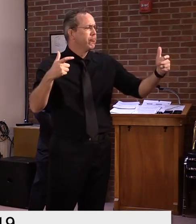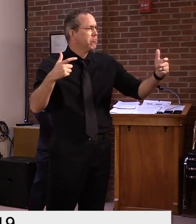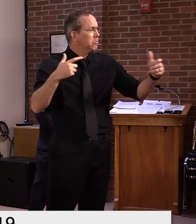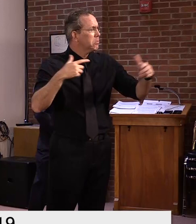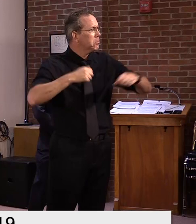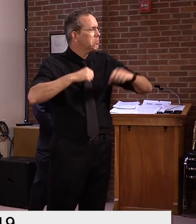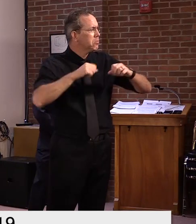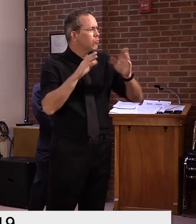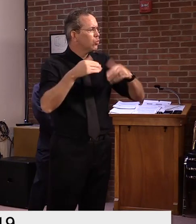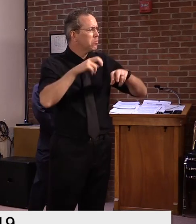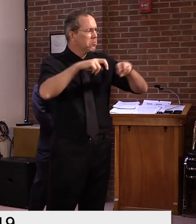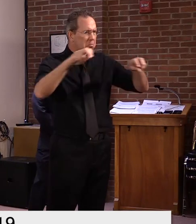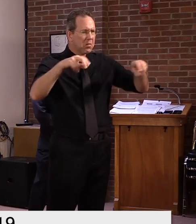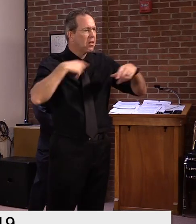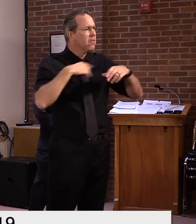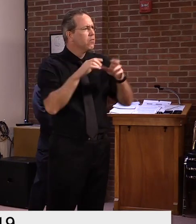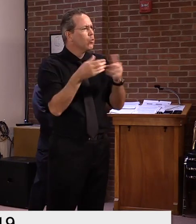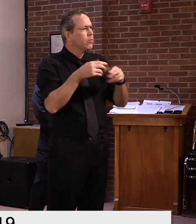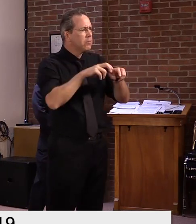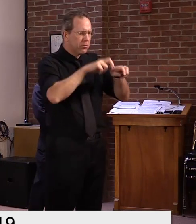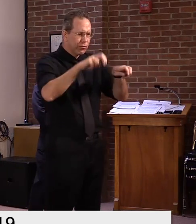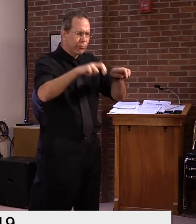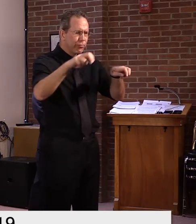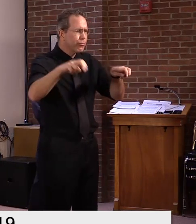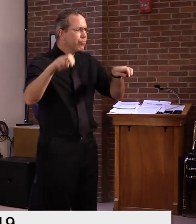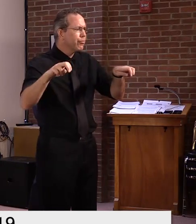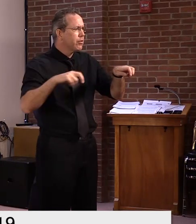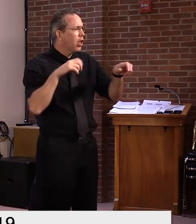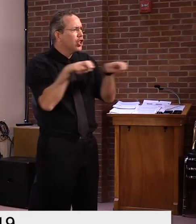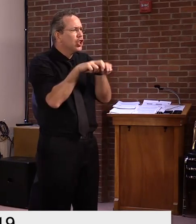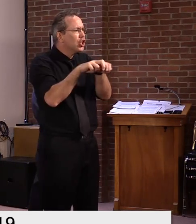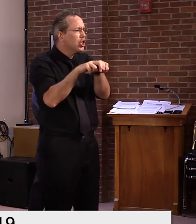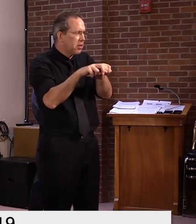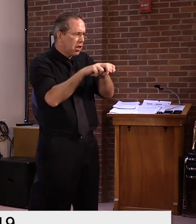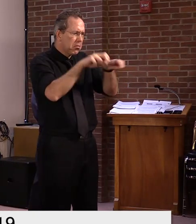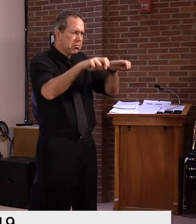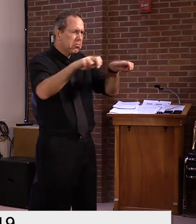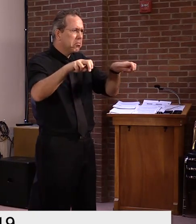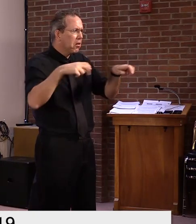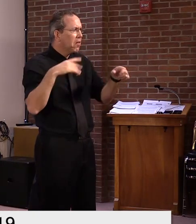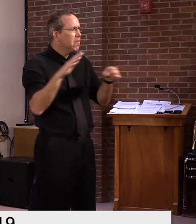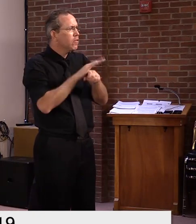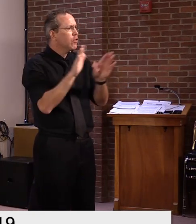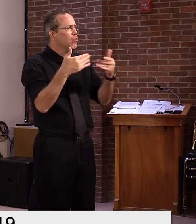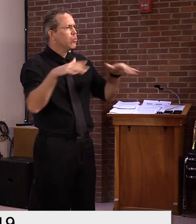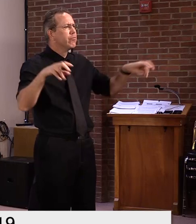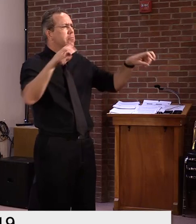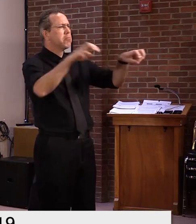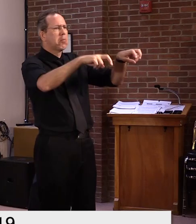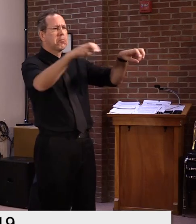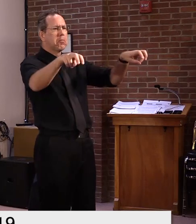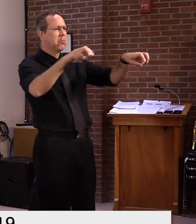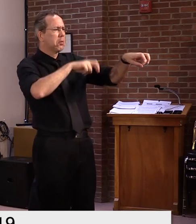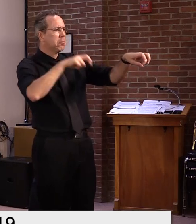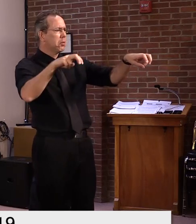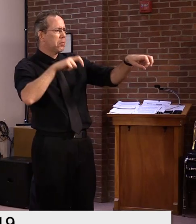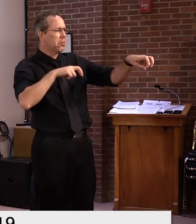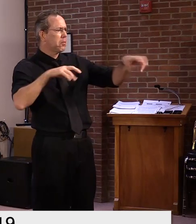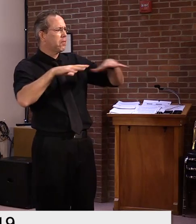we could be able to accommodate, you know, a village meeting in the gymnasium if, you know, if there were proper sound equipment or something.